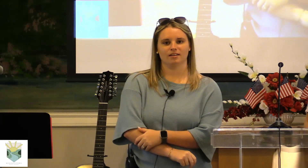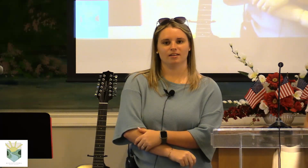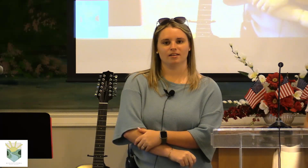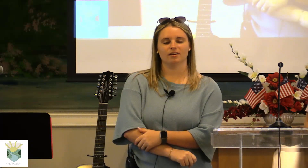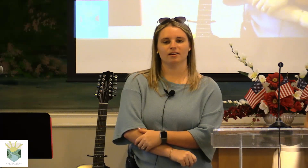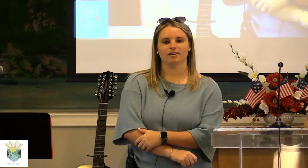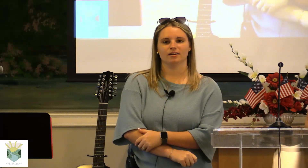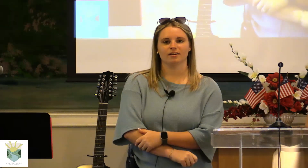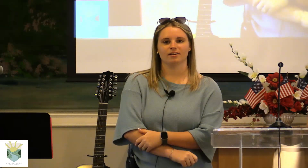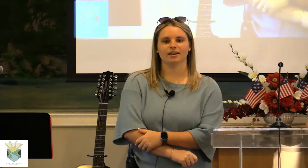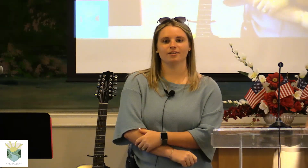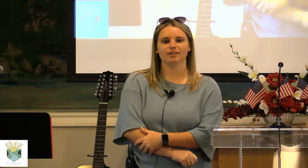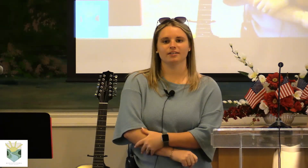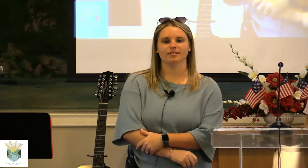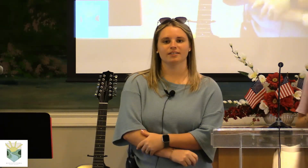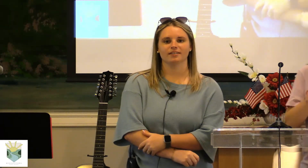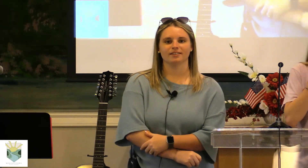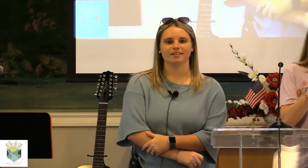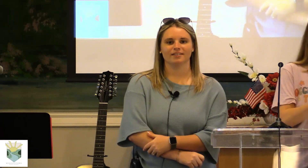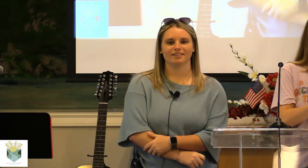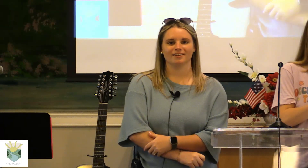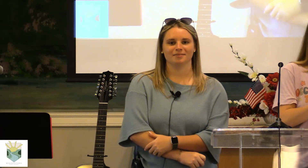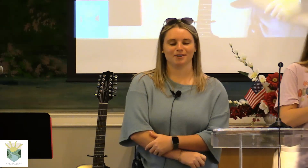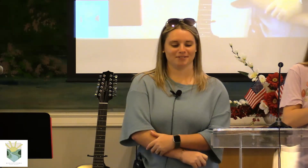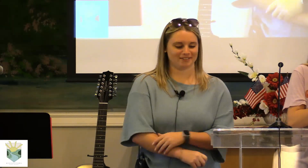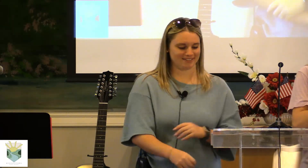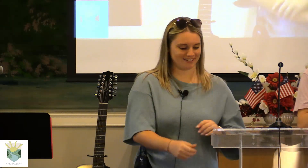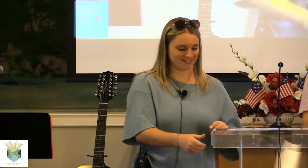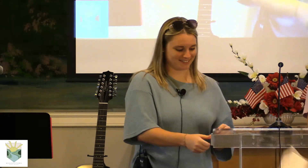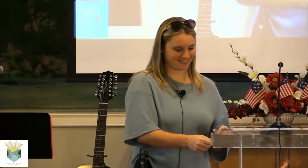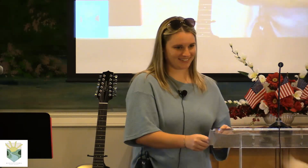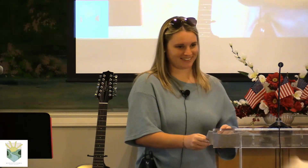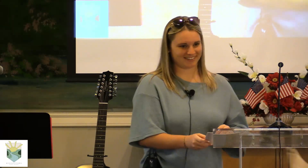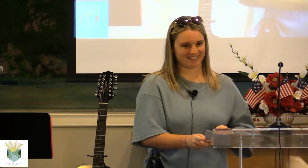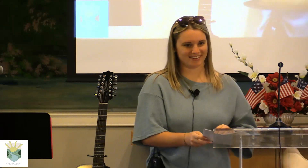Uh-huh. Love. Yeah, you're right. Perfect. Thank you.